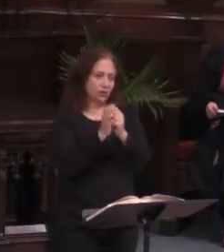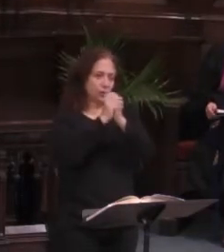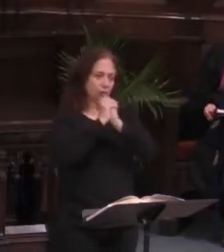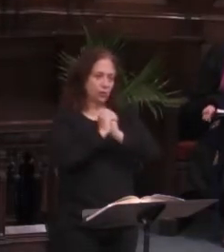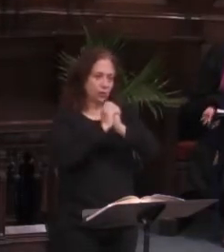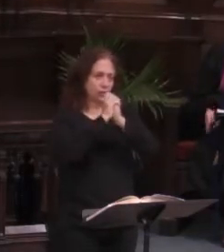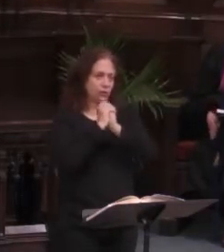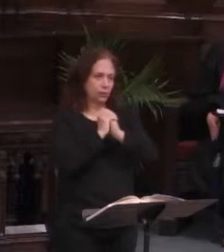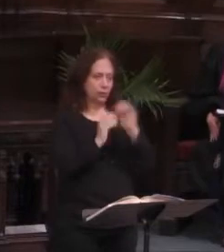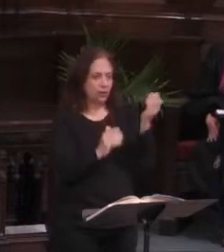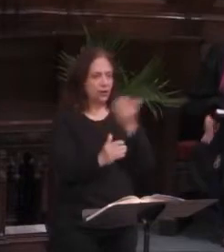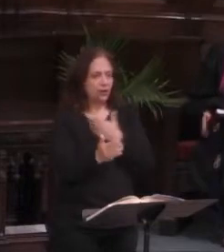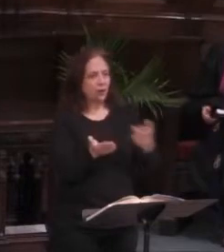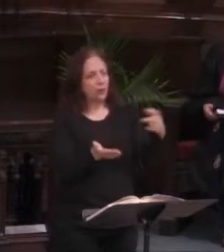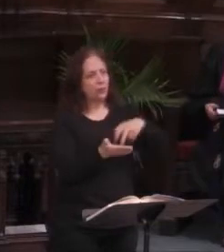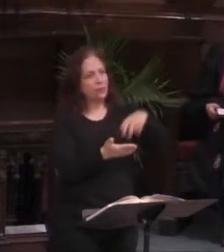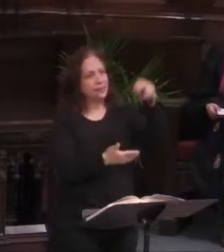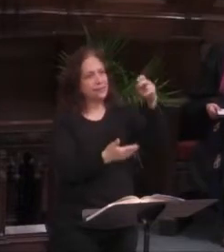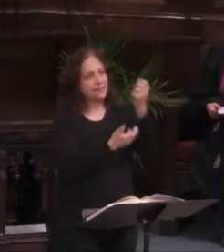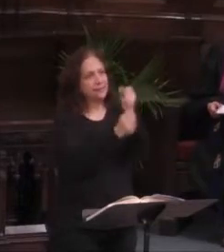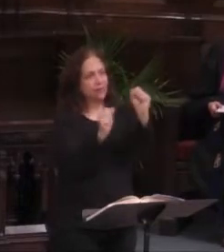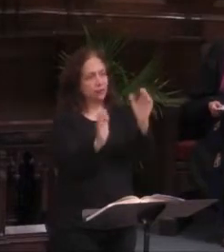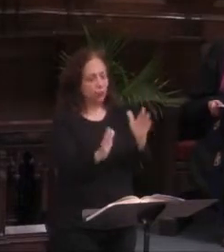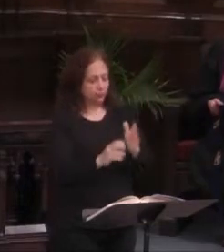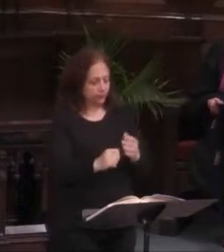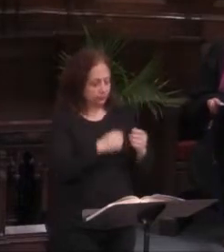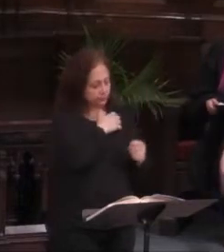worship our risen Savior.